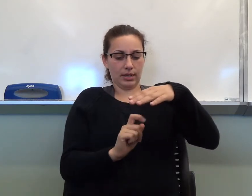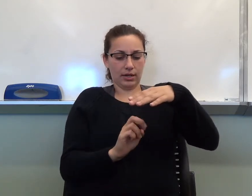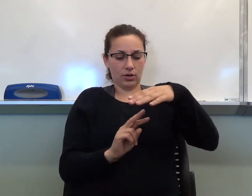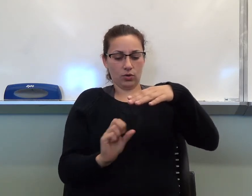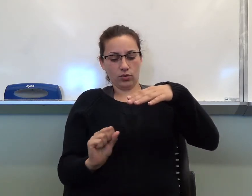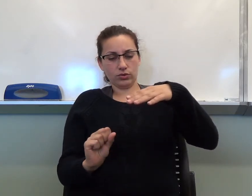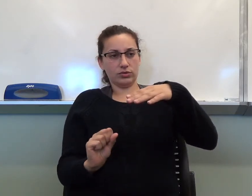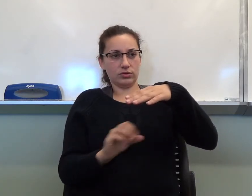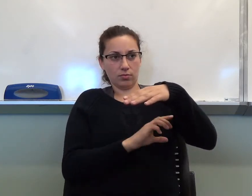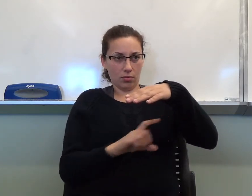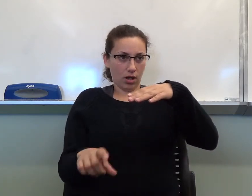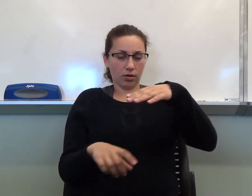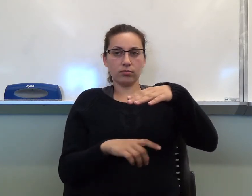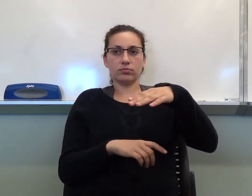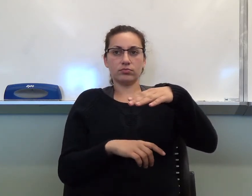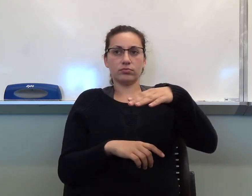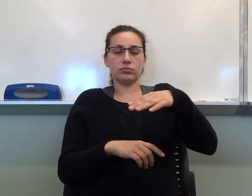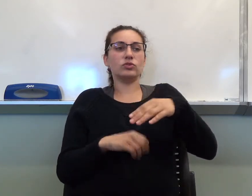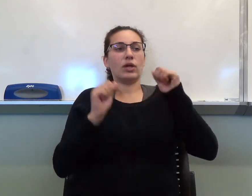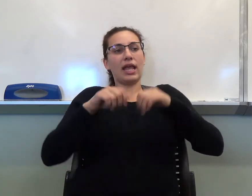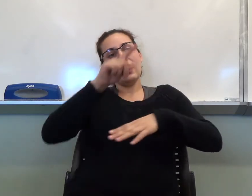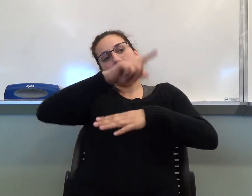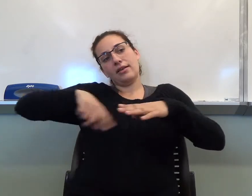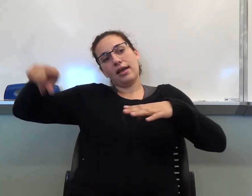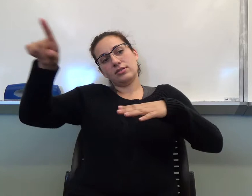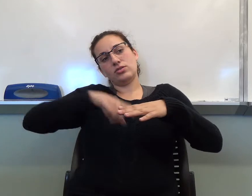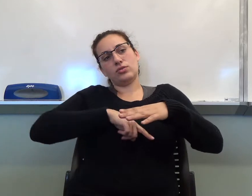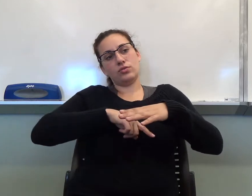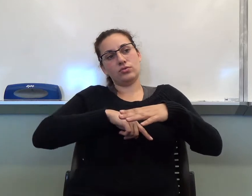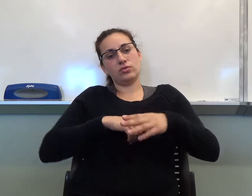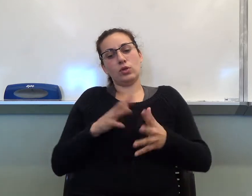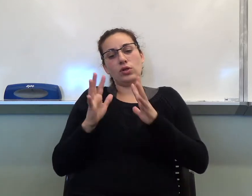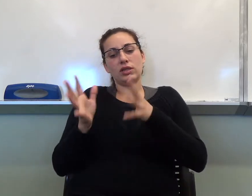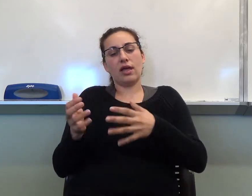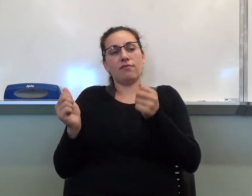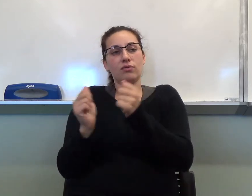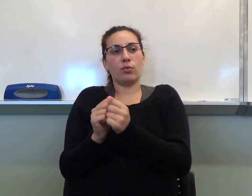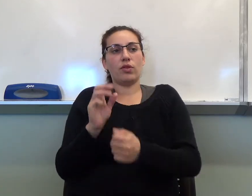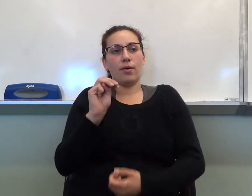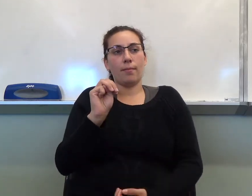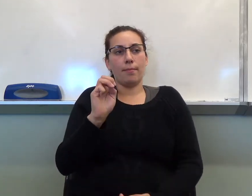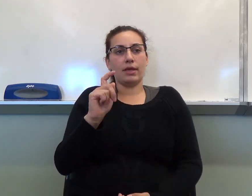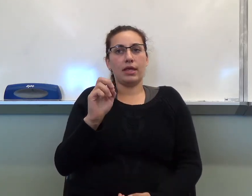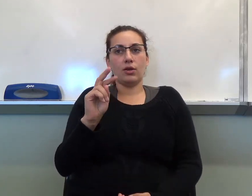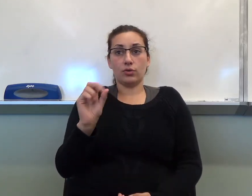meters. So do your unit analysis to begin with. Just get the right unit in the right